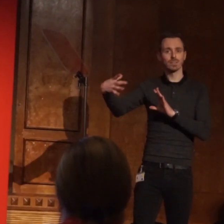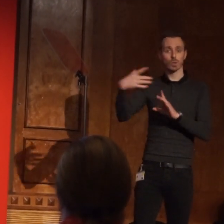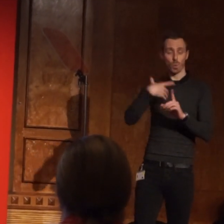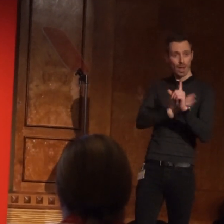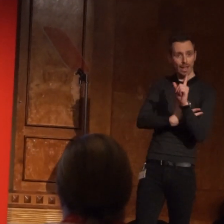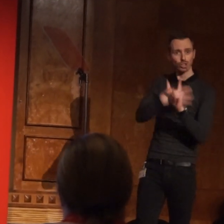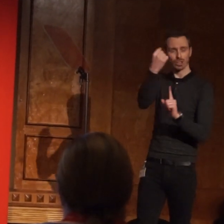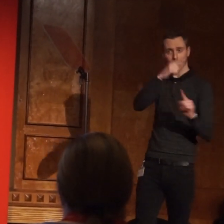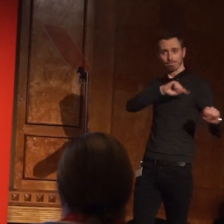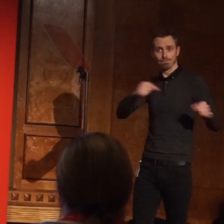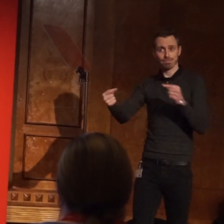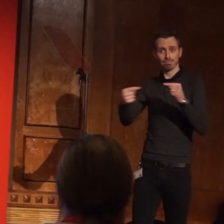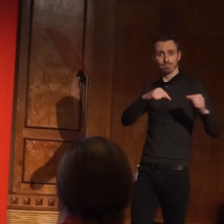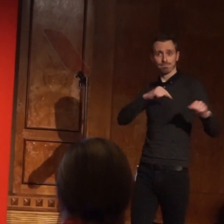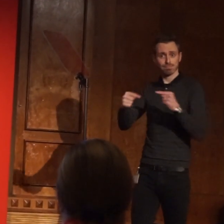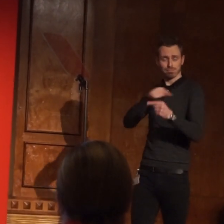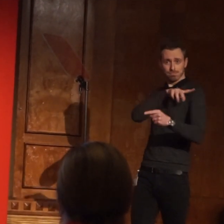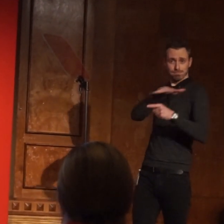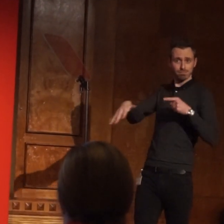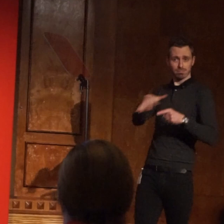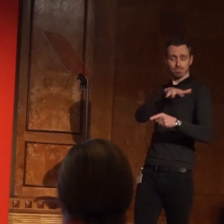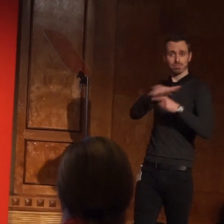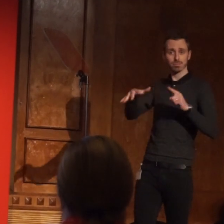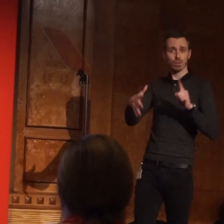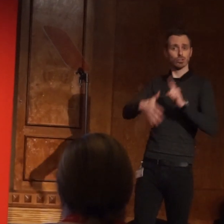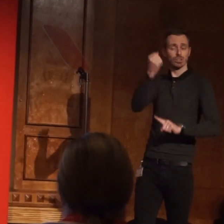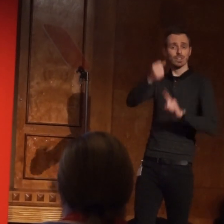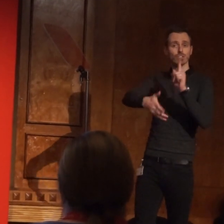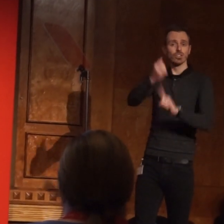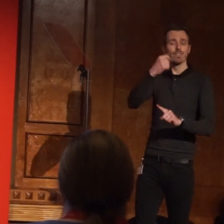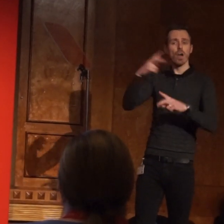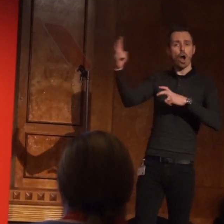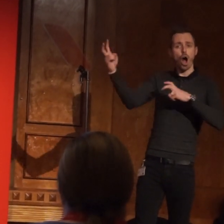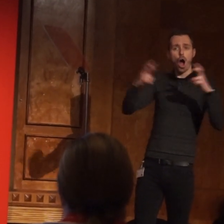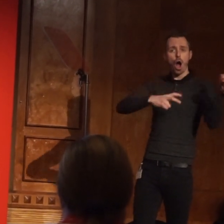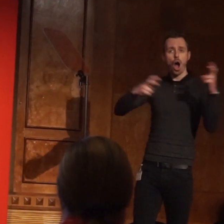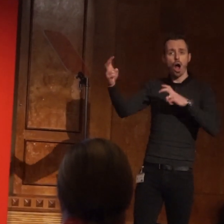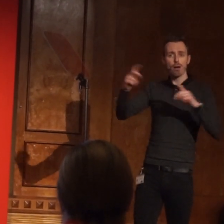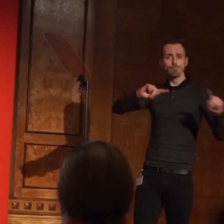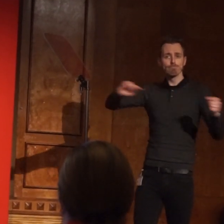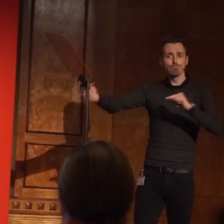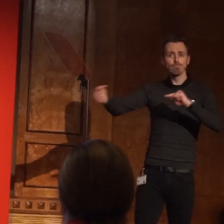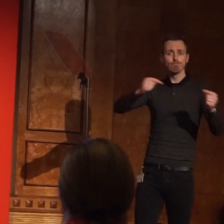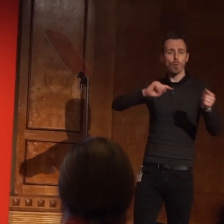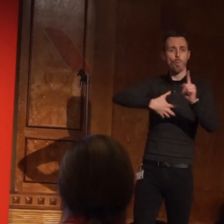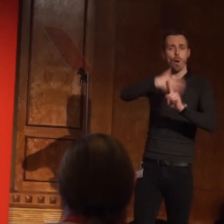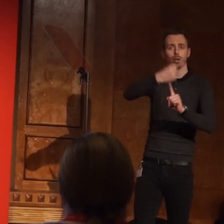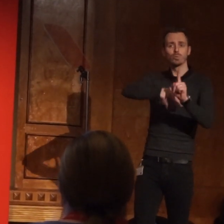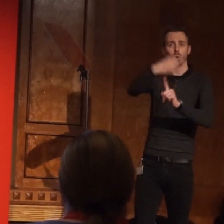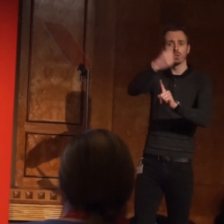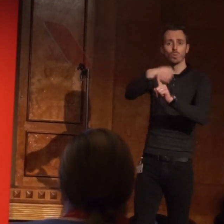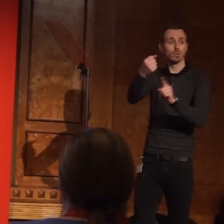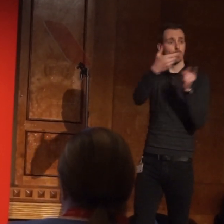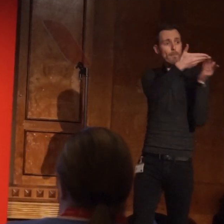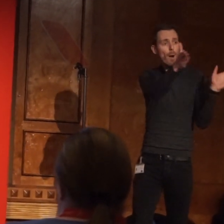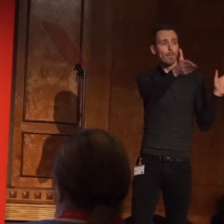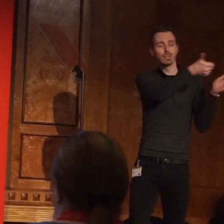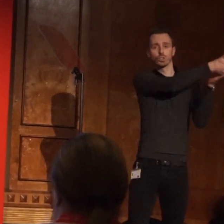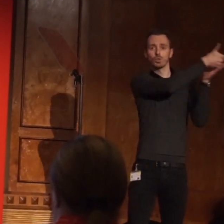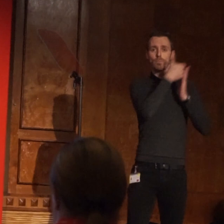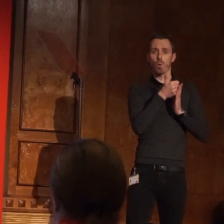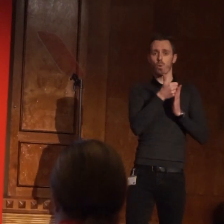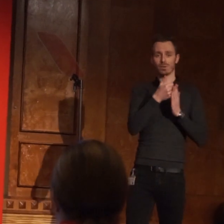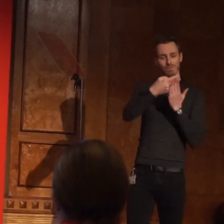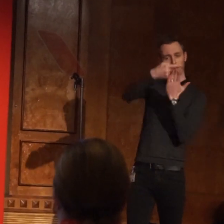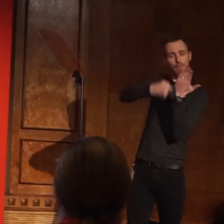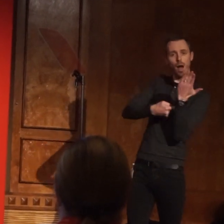Parliament from a minority position because we've won the arguments and we have public support for all of those policies that we've just